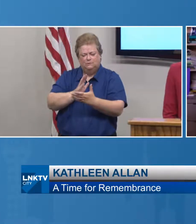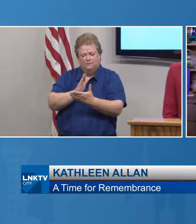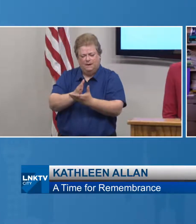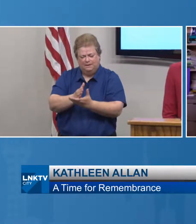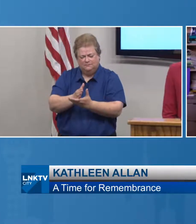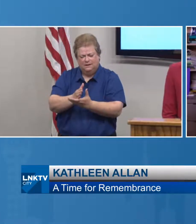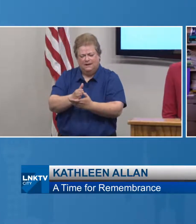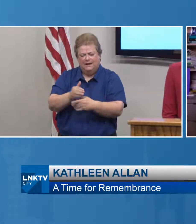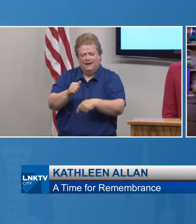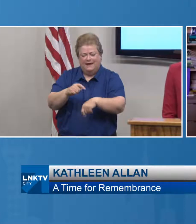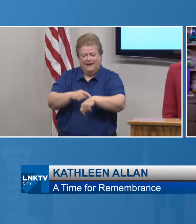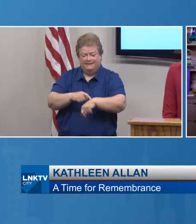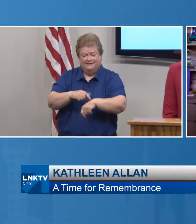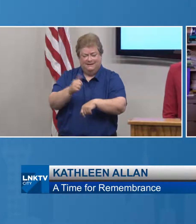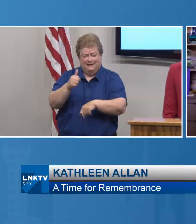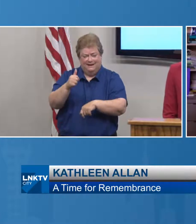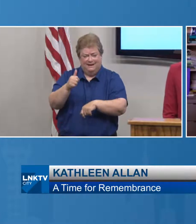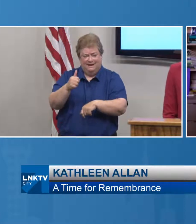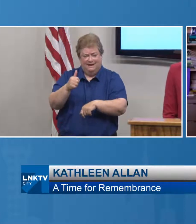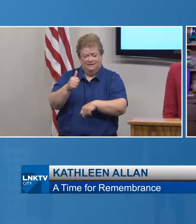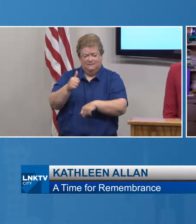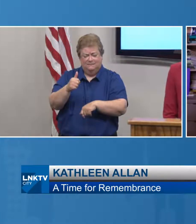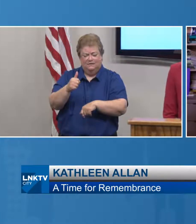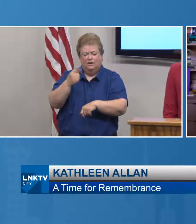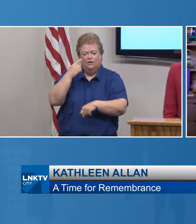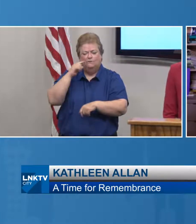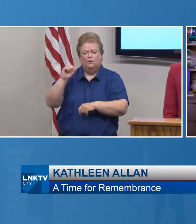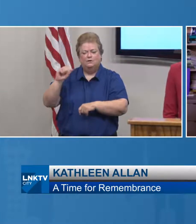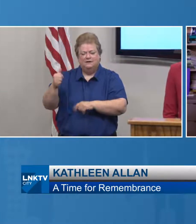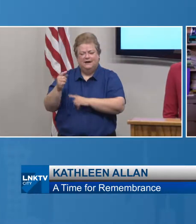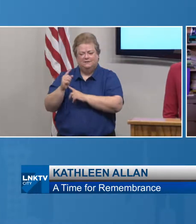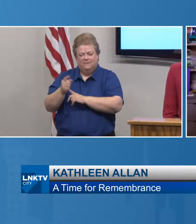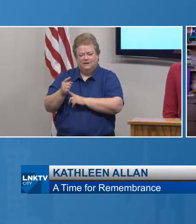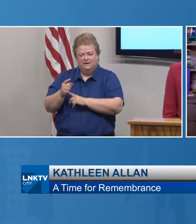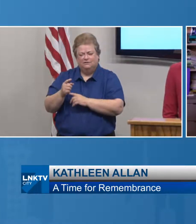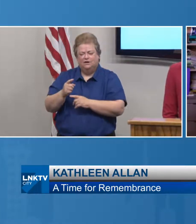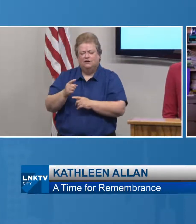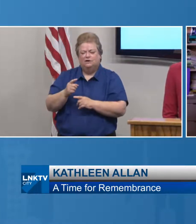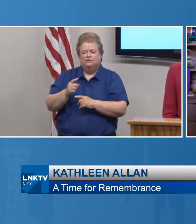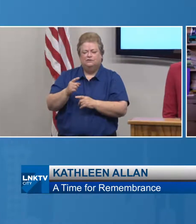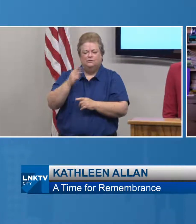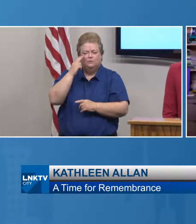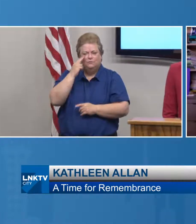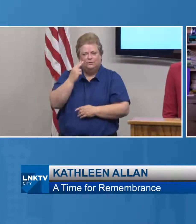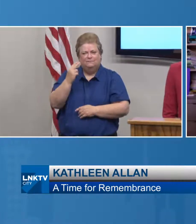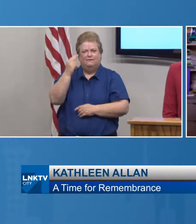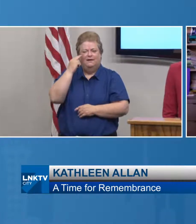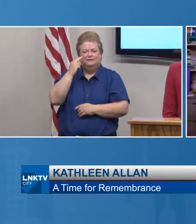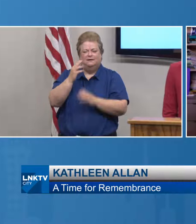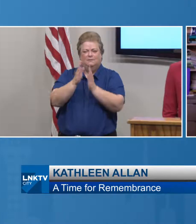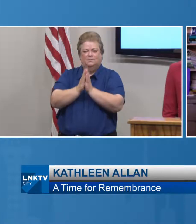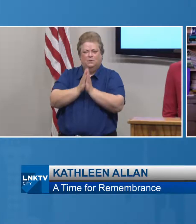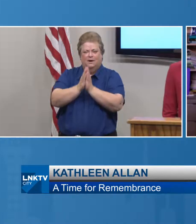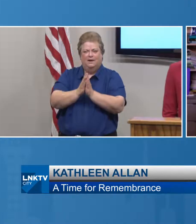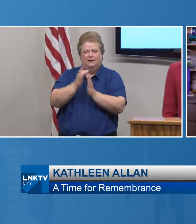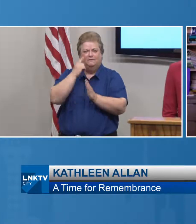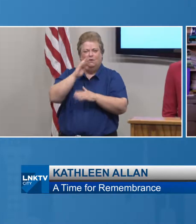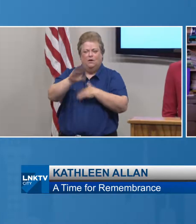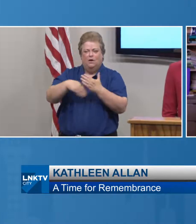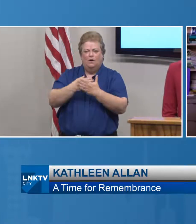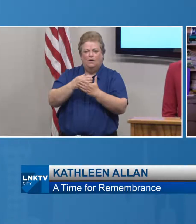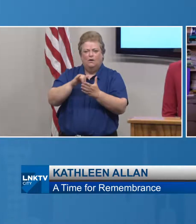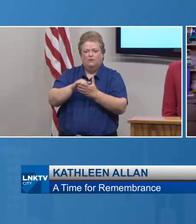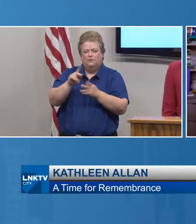10 a.m. their local time for 10 minutes to reflect and pray in their own way for the victims of COVID-19 and for